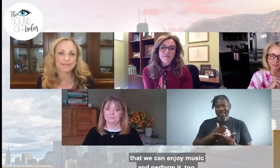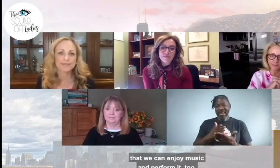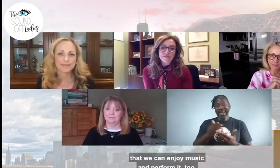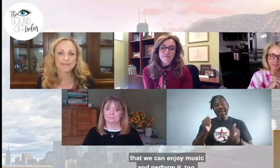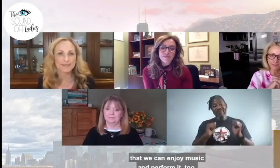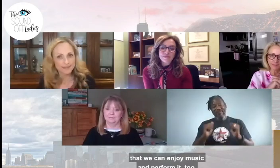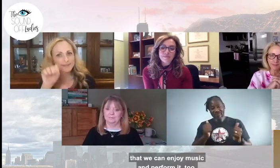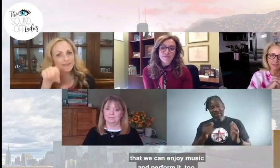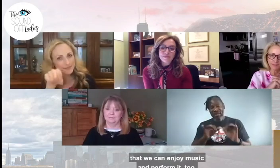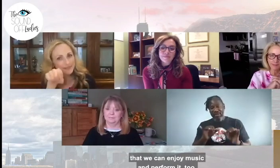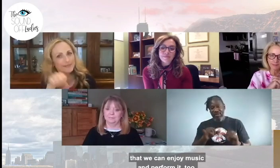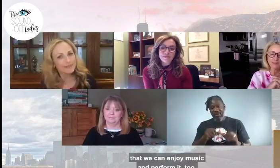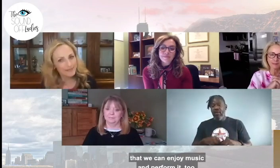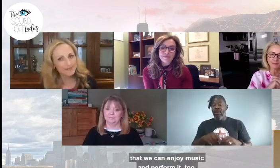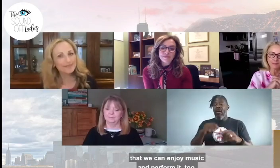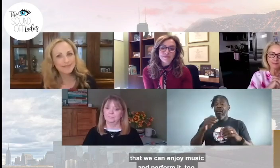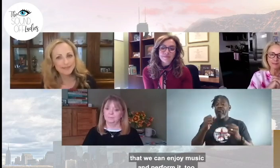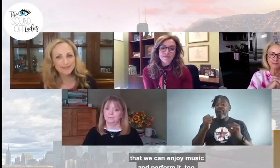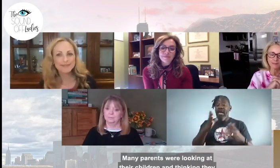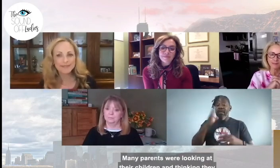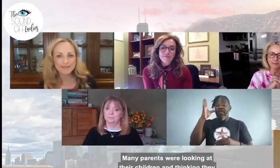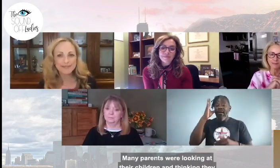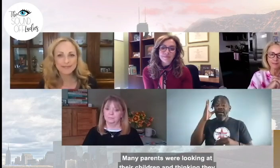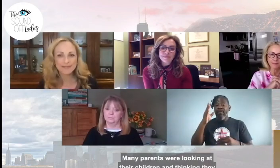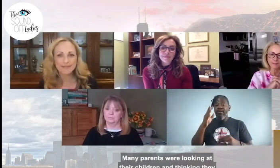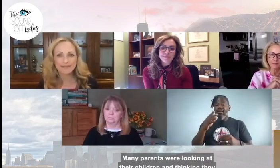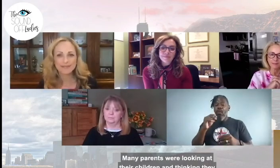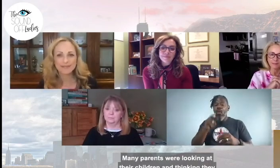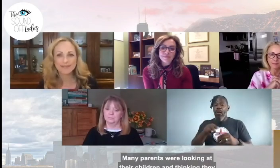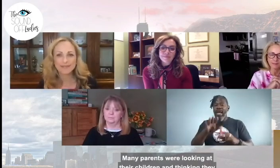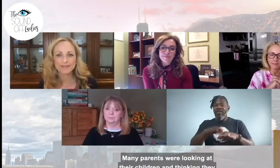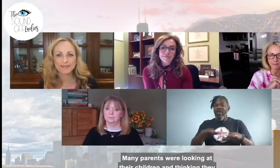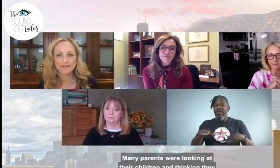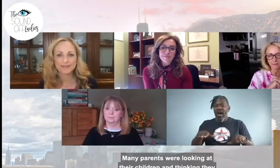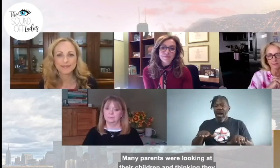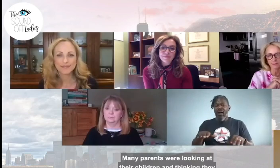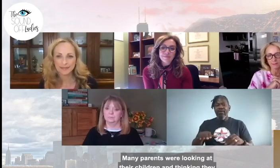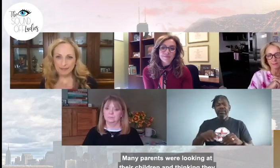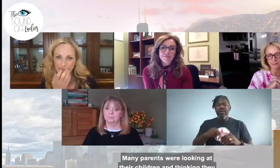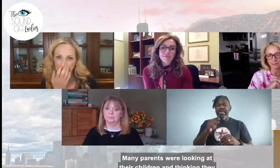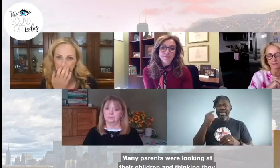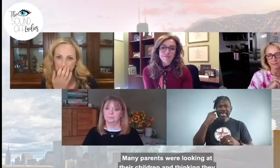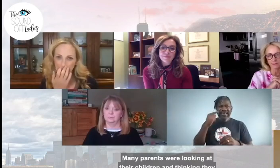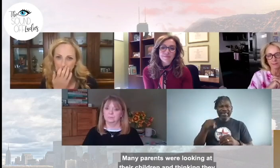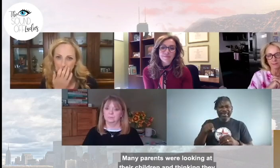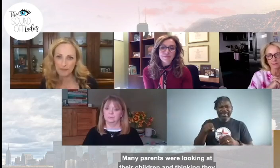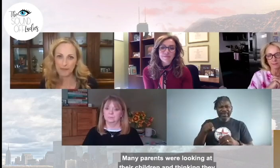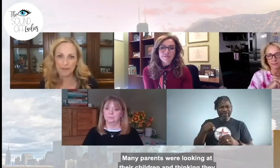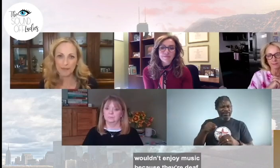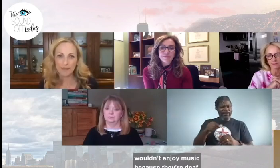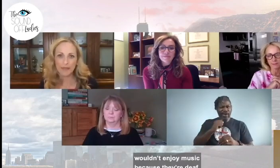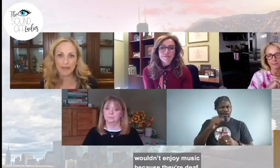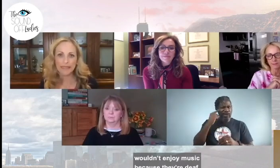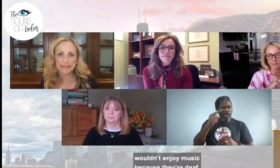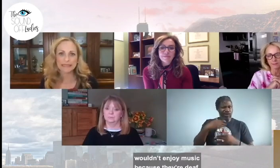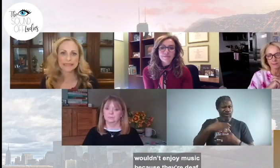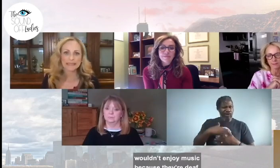us deaf people can enjoy music and acting and dancing. Many parents were looking at the children